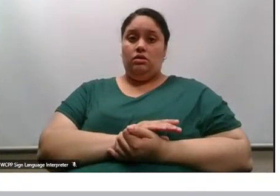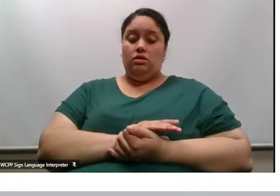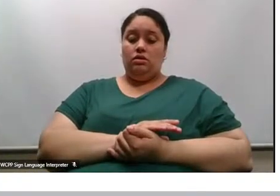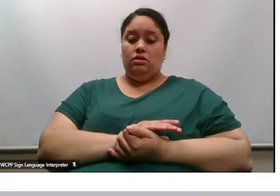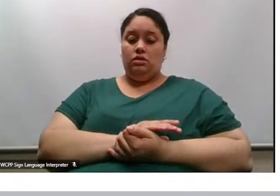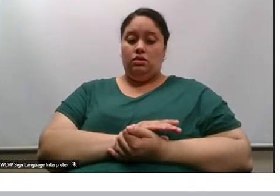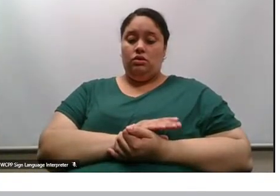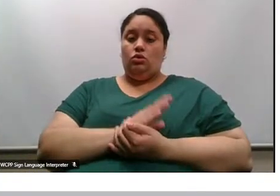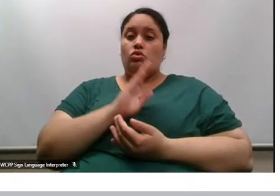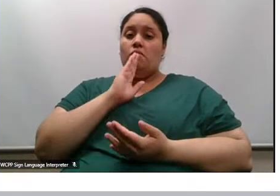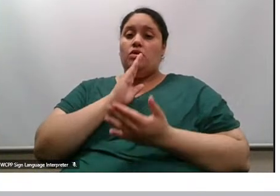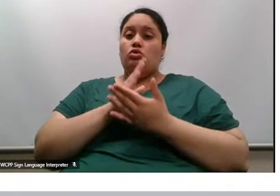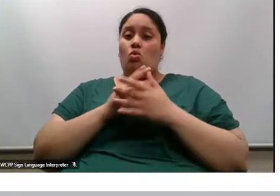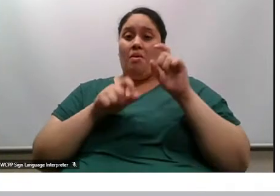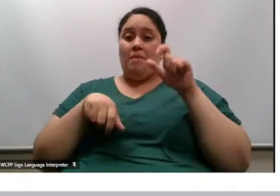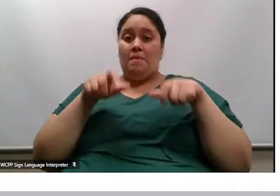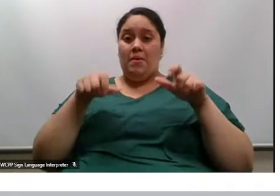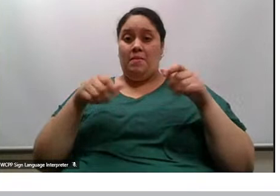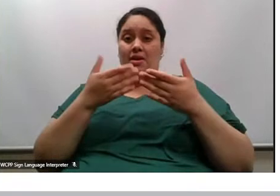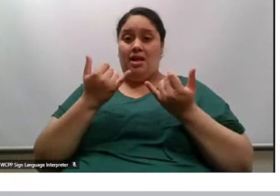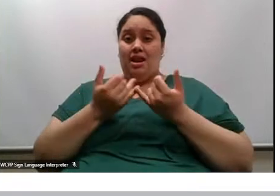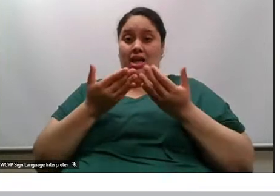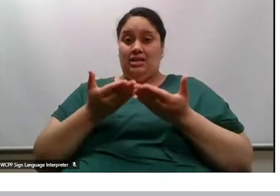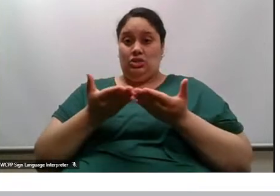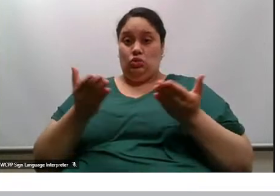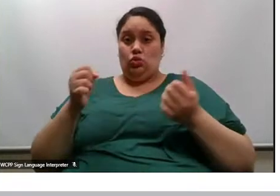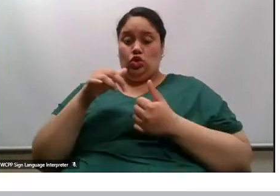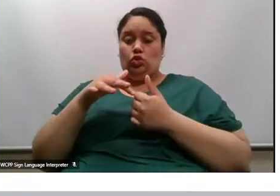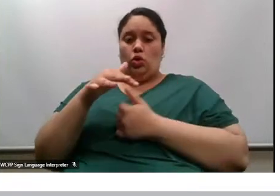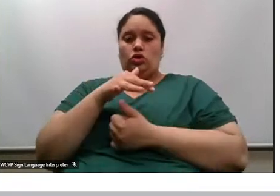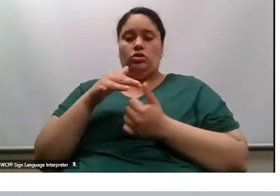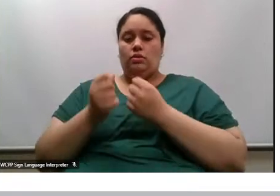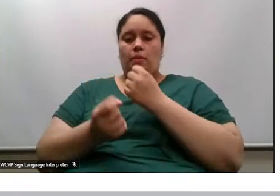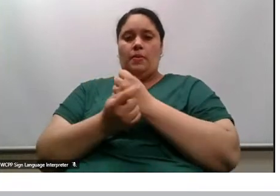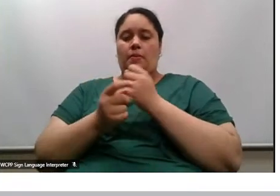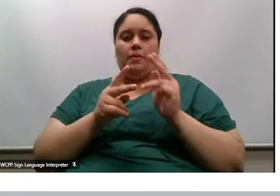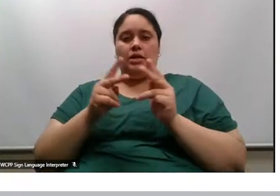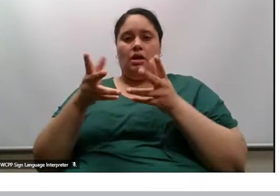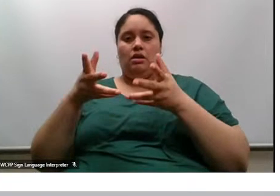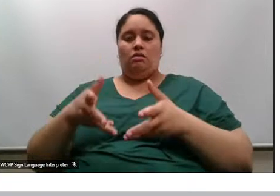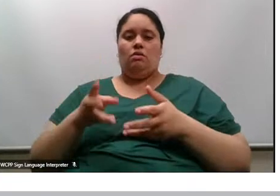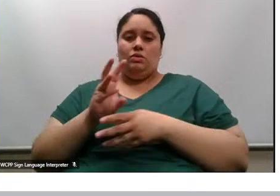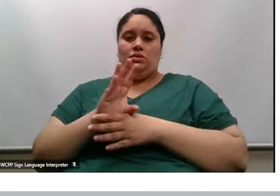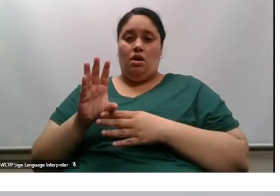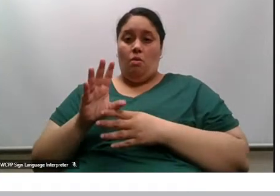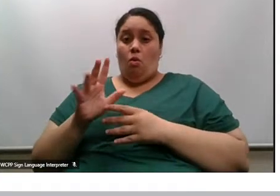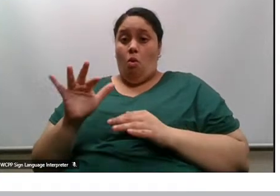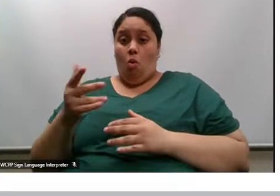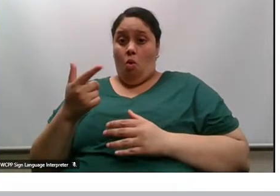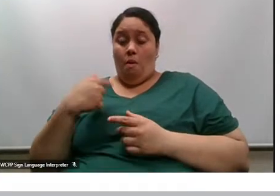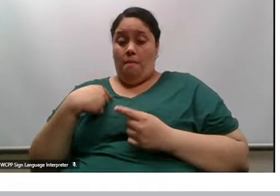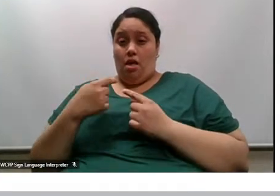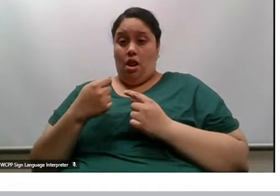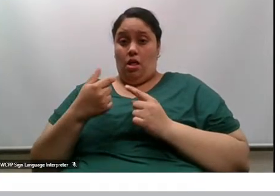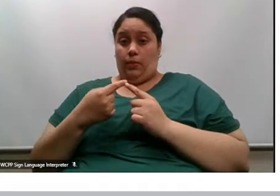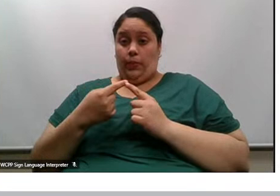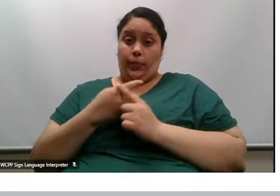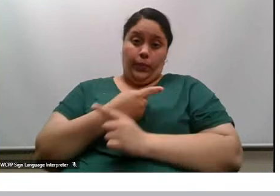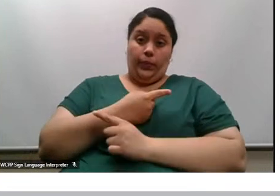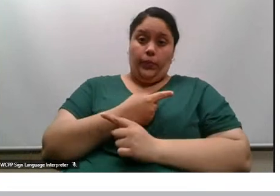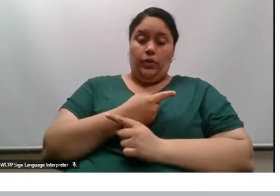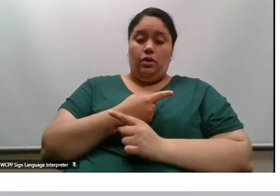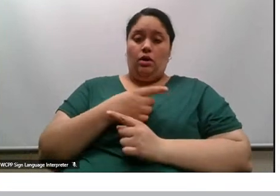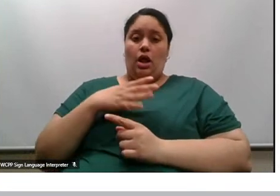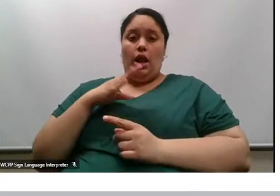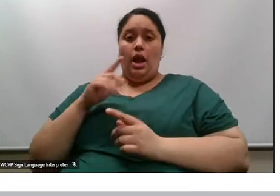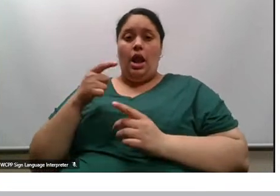to perhaps ensure that such situations will not play out in the Western Cape? Or am I completely off track? Do the liquor board